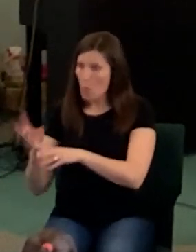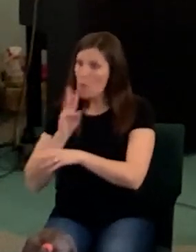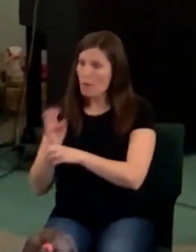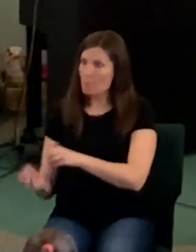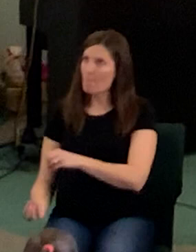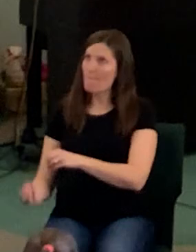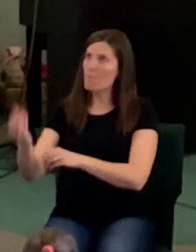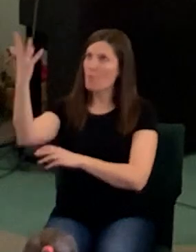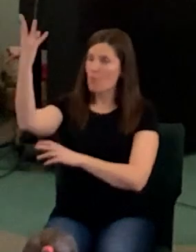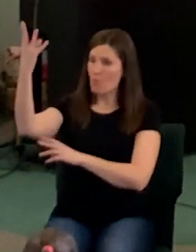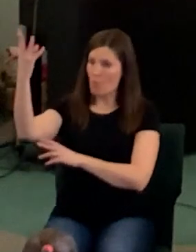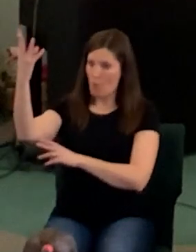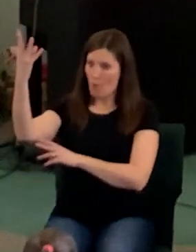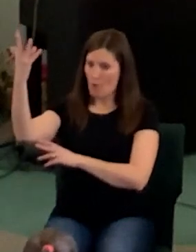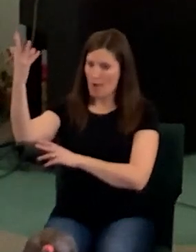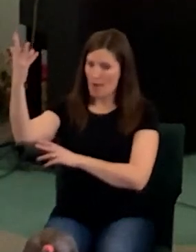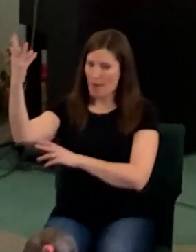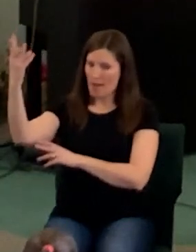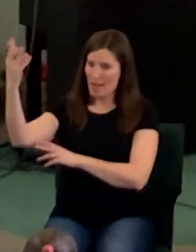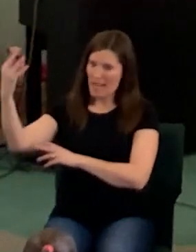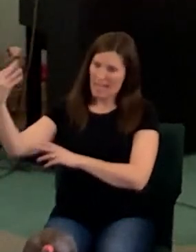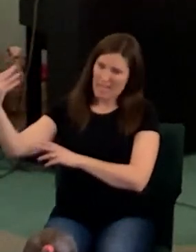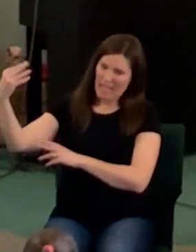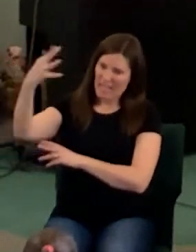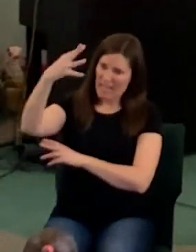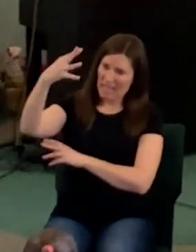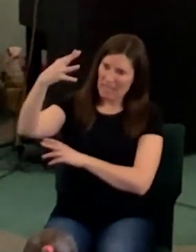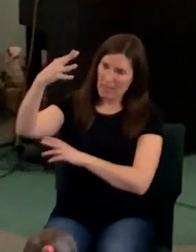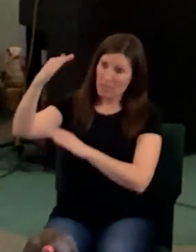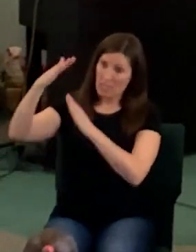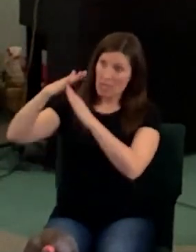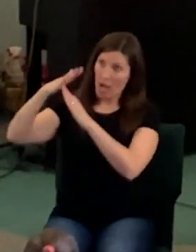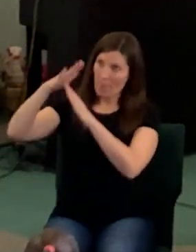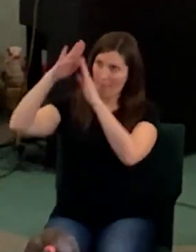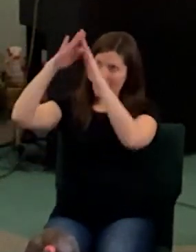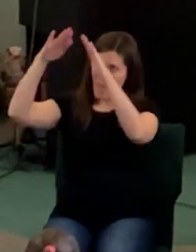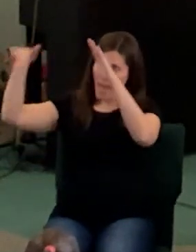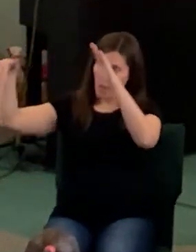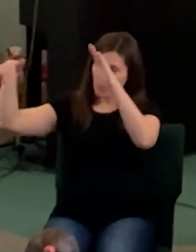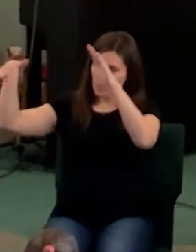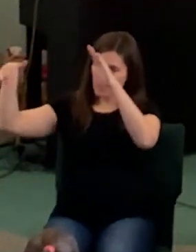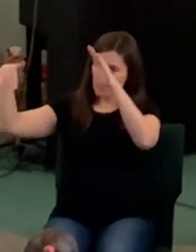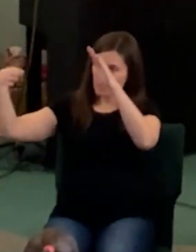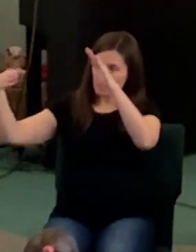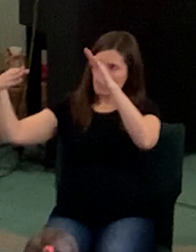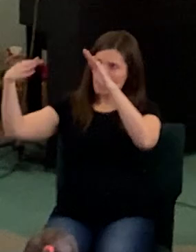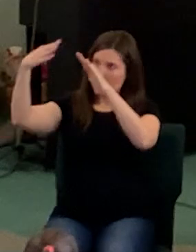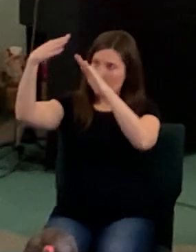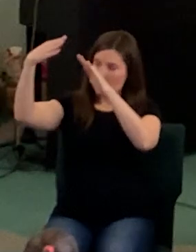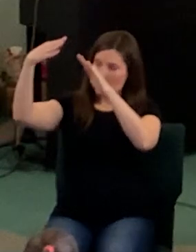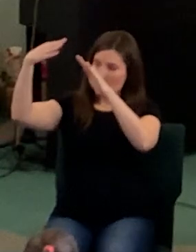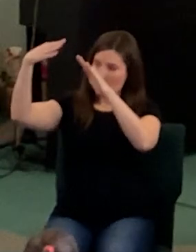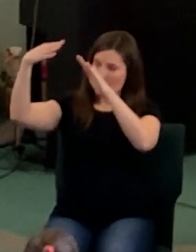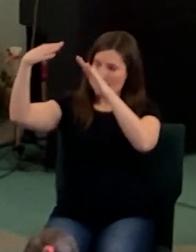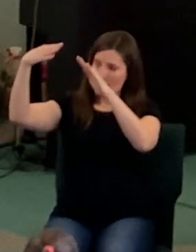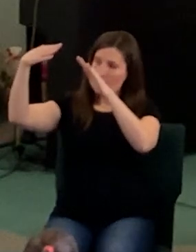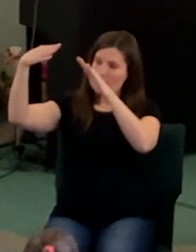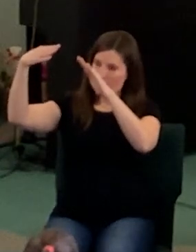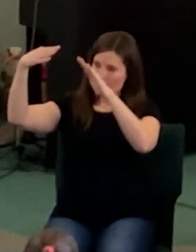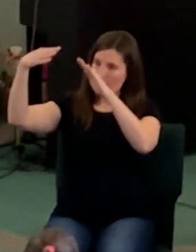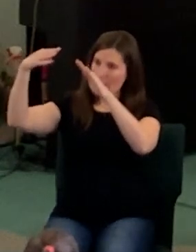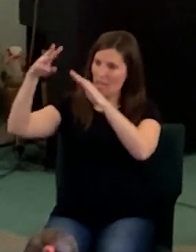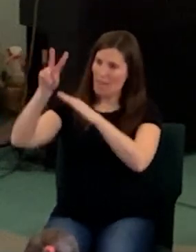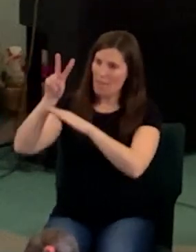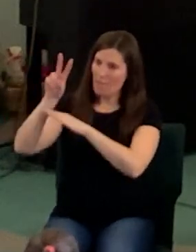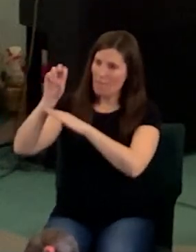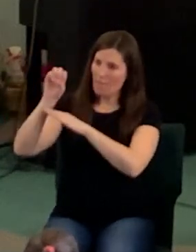shooting straight up. It's hitting the overhang of the house, which is slanted, and it happens to be hitting right where there is a